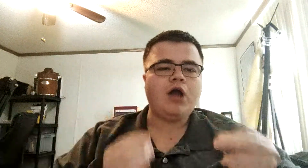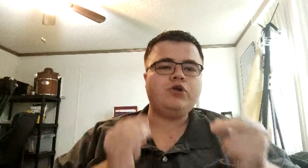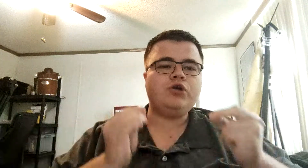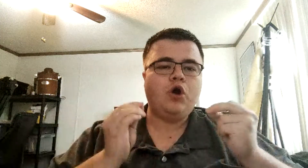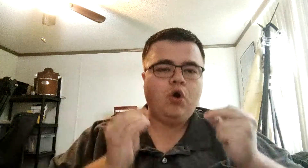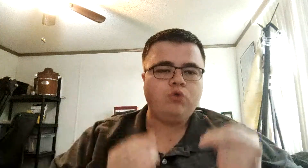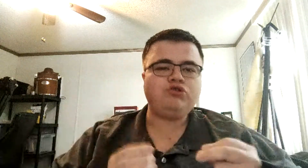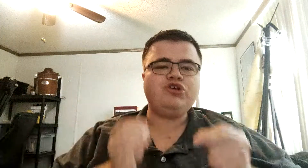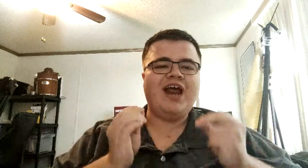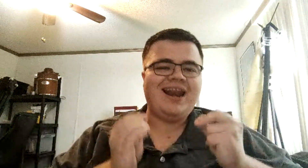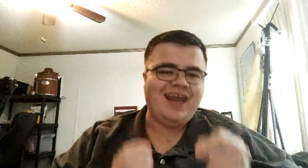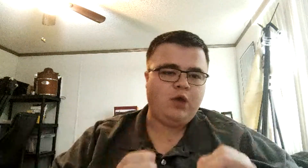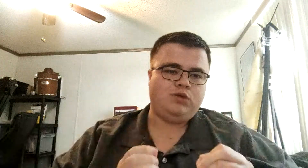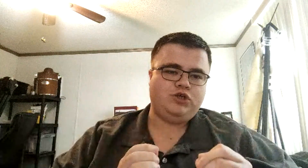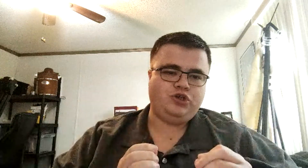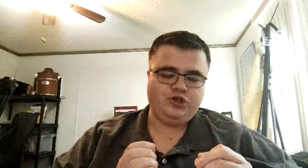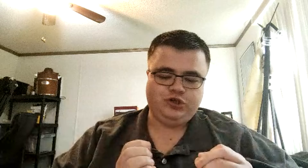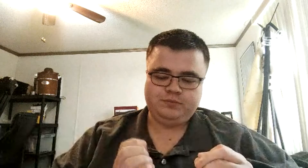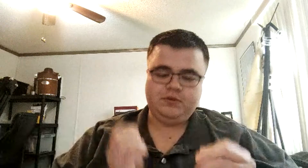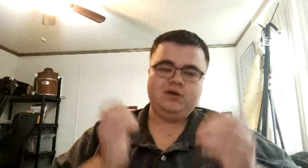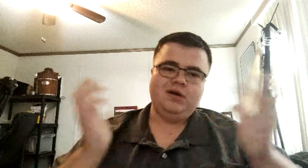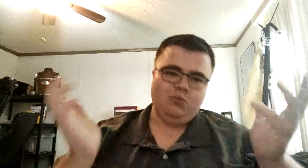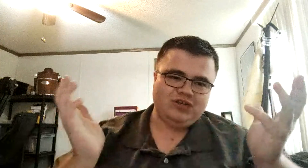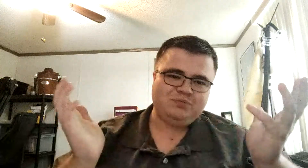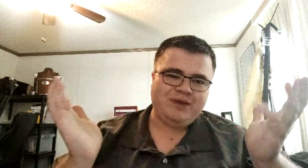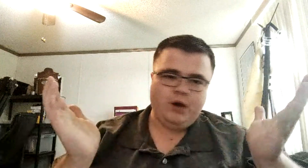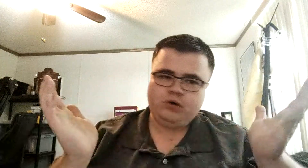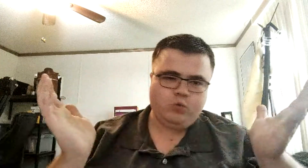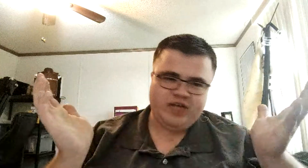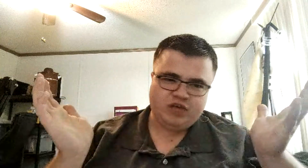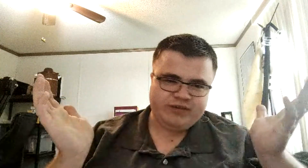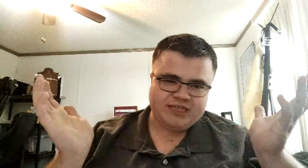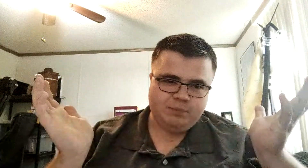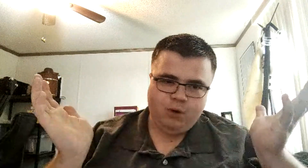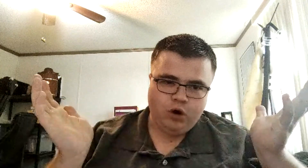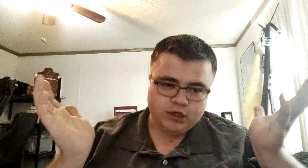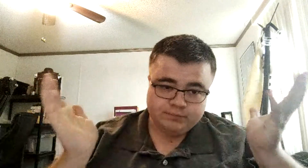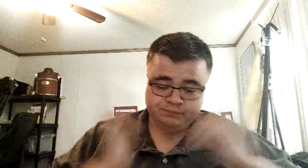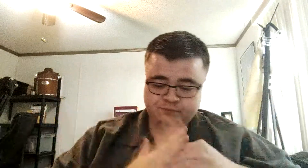acquired culture and language, which spelled out really 3 years apart.